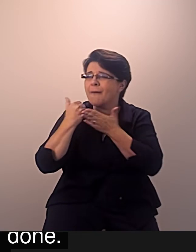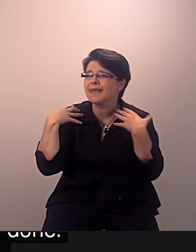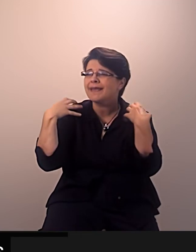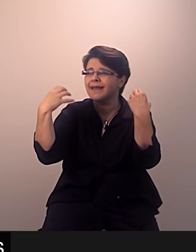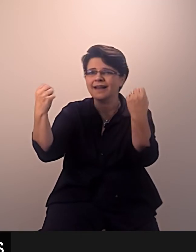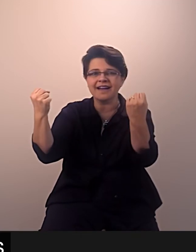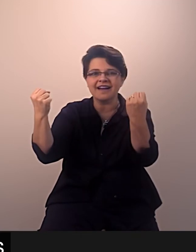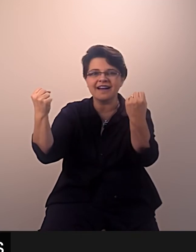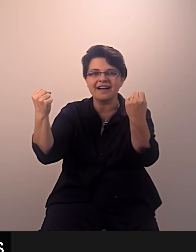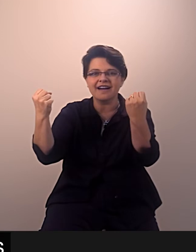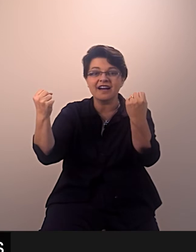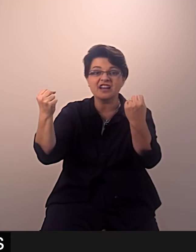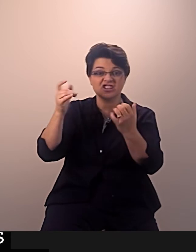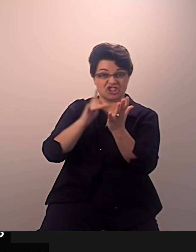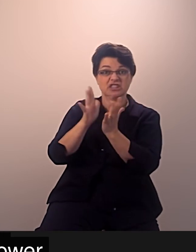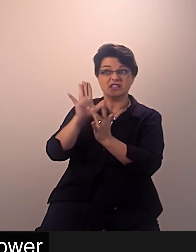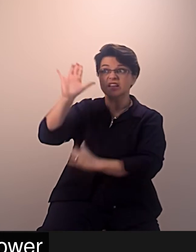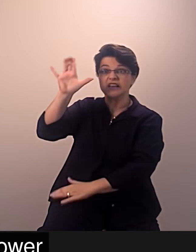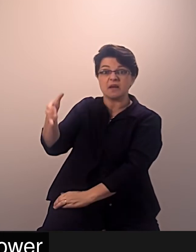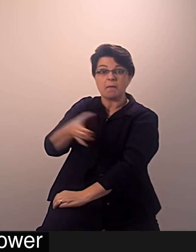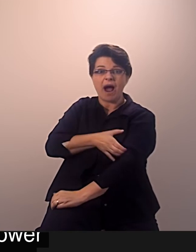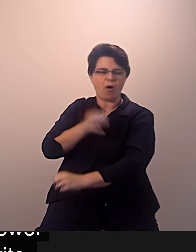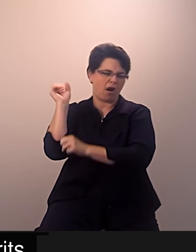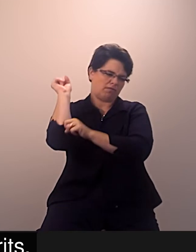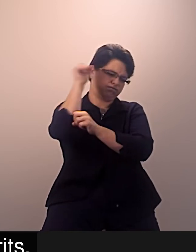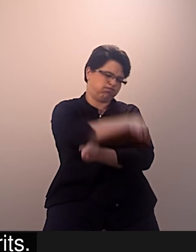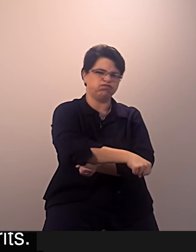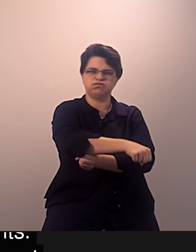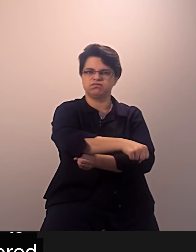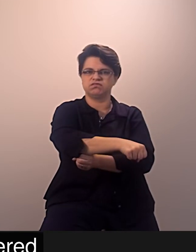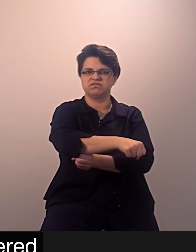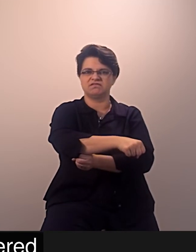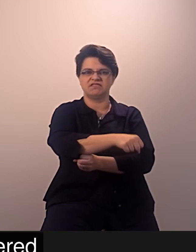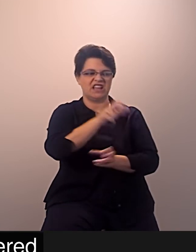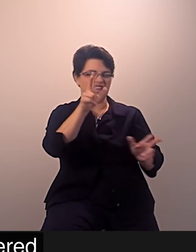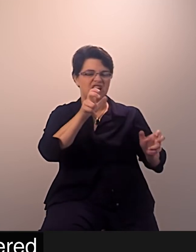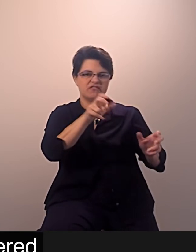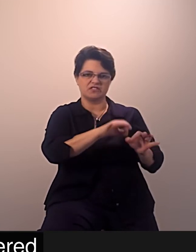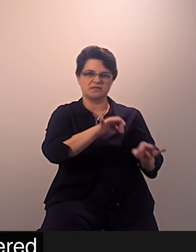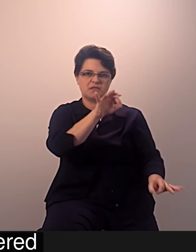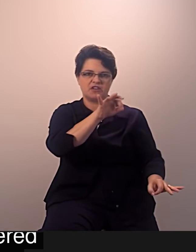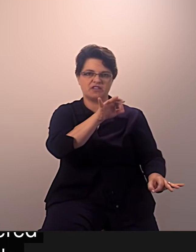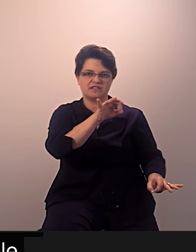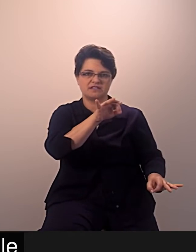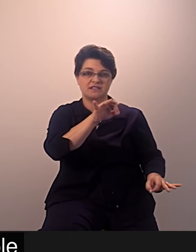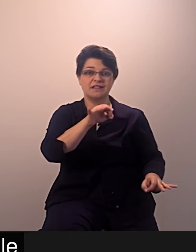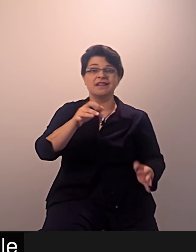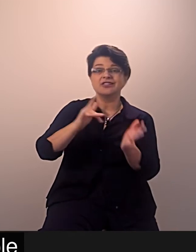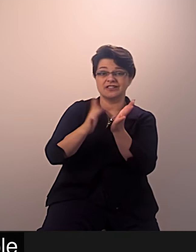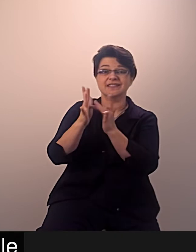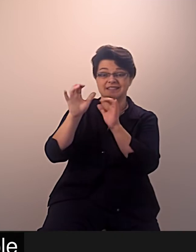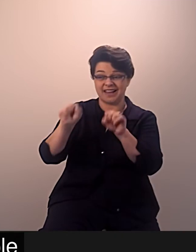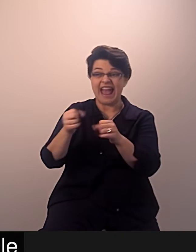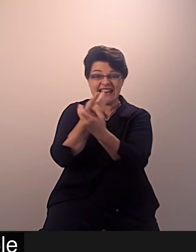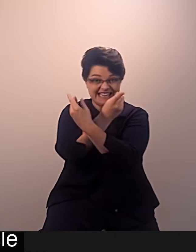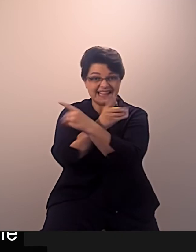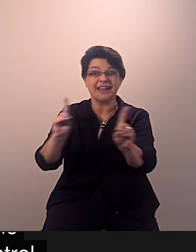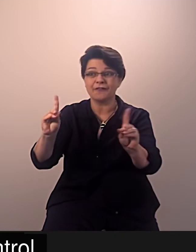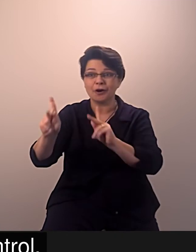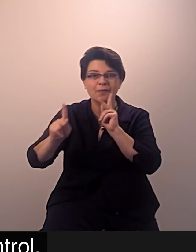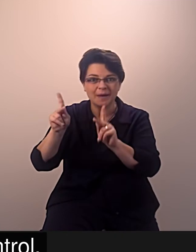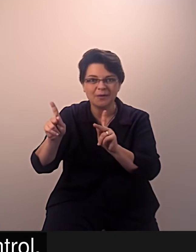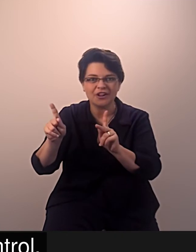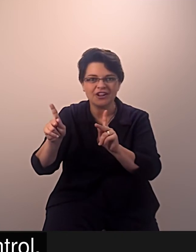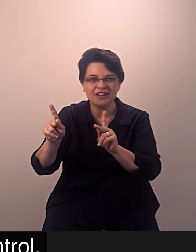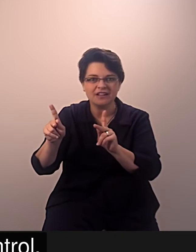more power than evil spirits. He has delivered many people from their control. Satan and evil